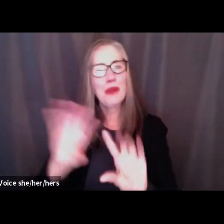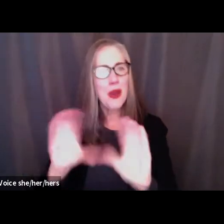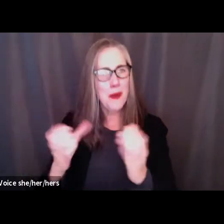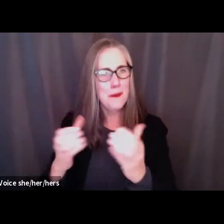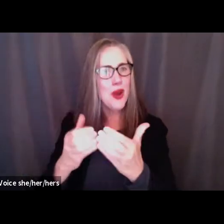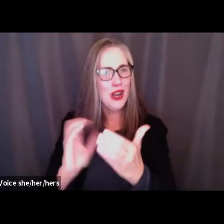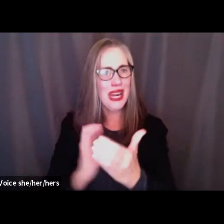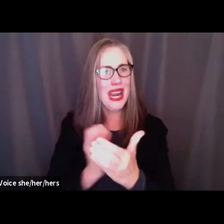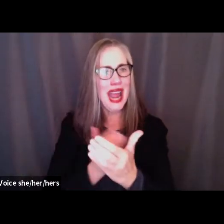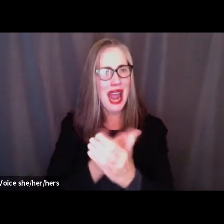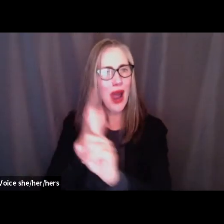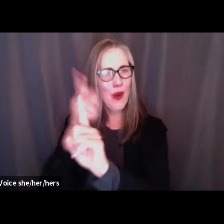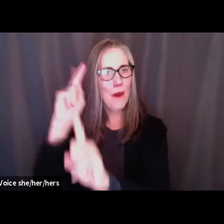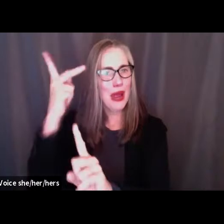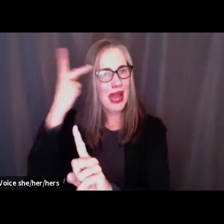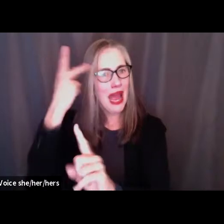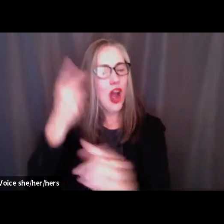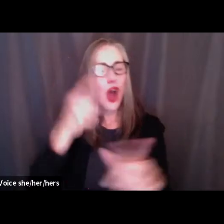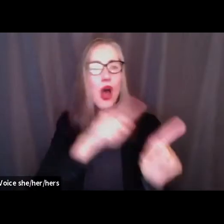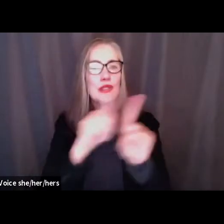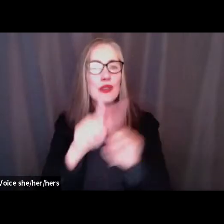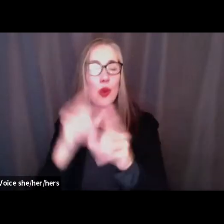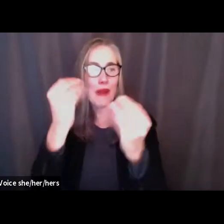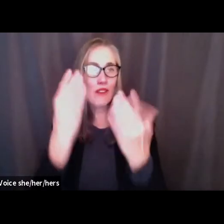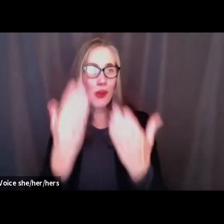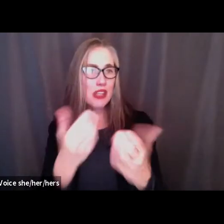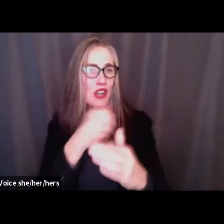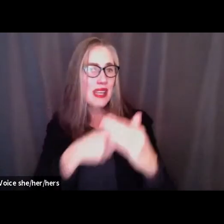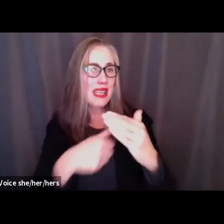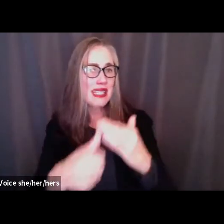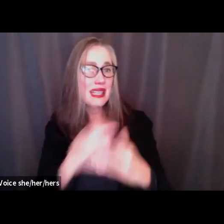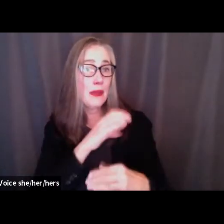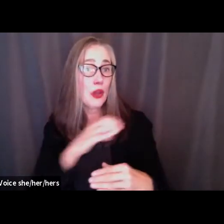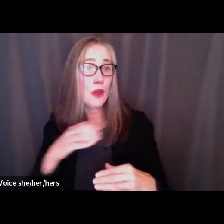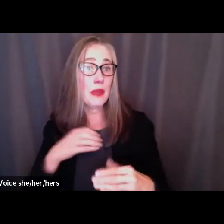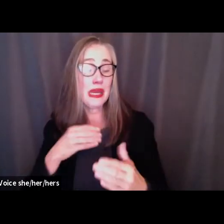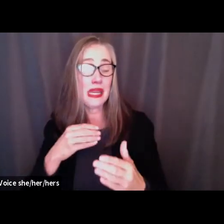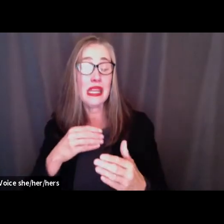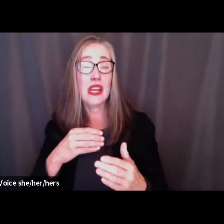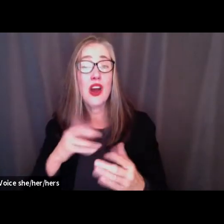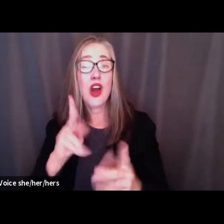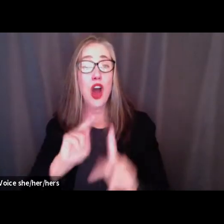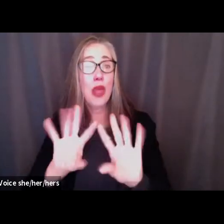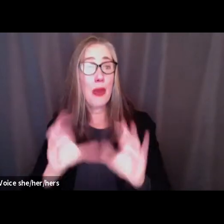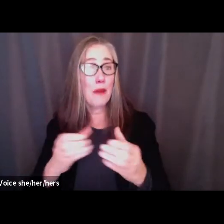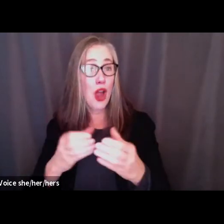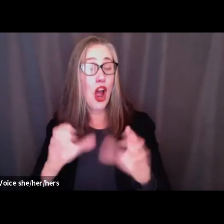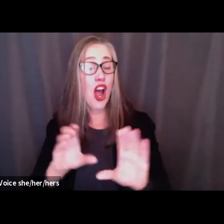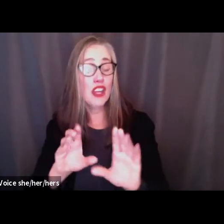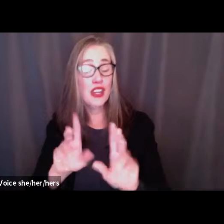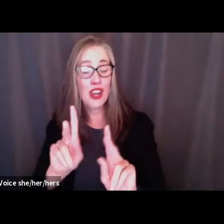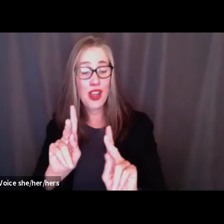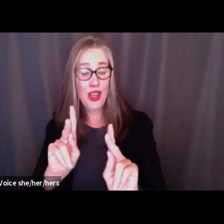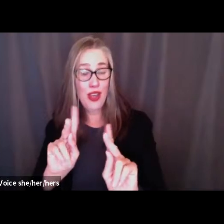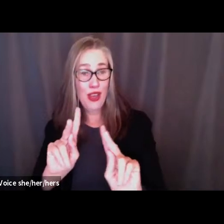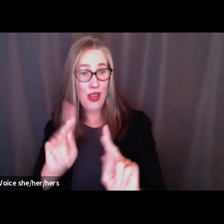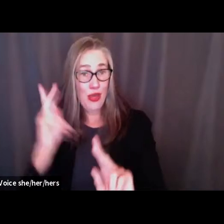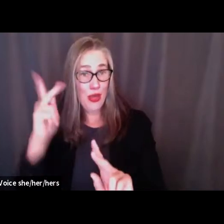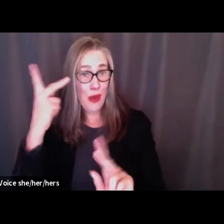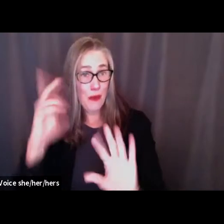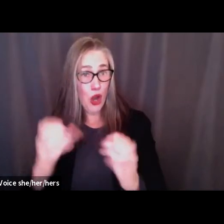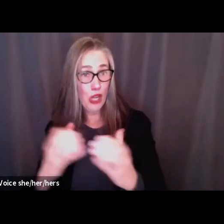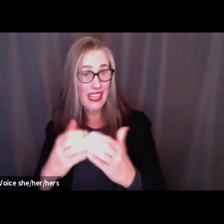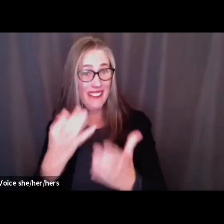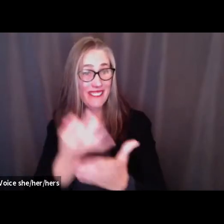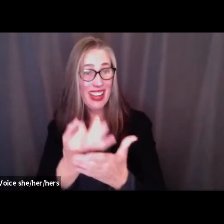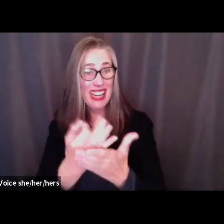the subcommittee on party finance. This subcommittee is taking our 120 days that we have to